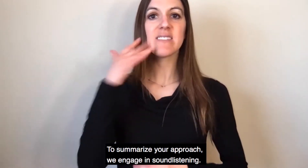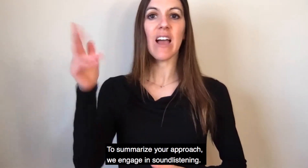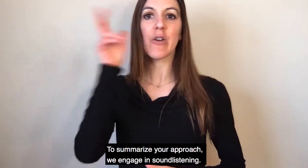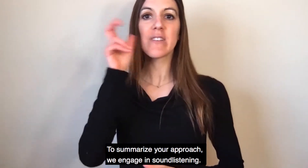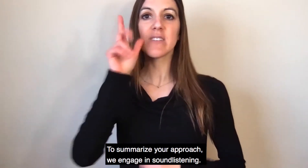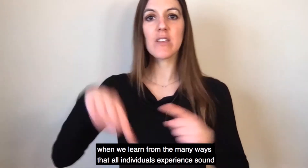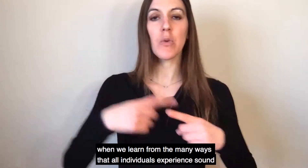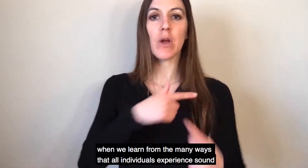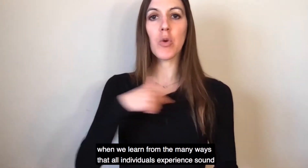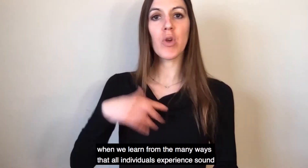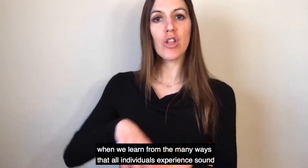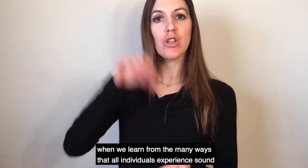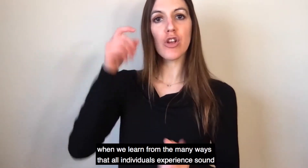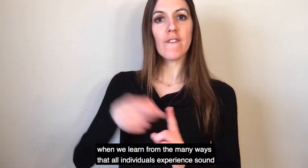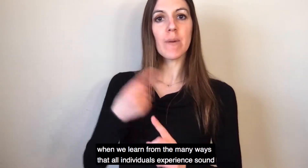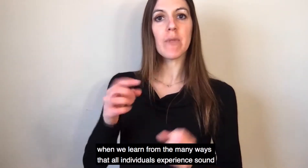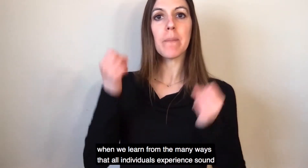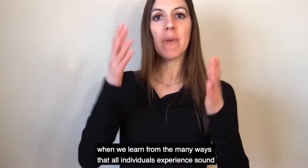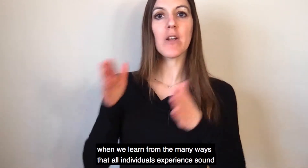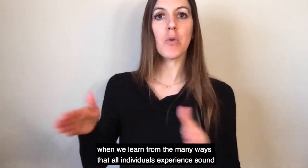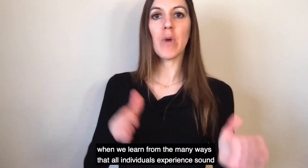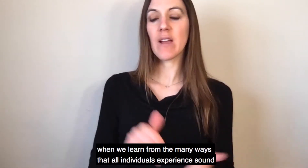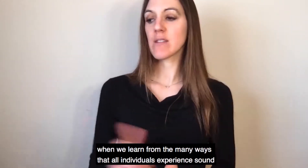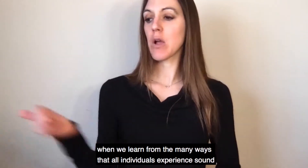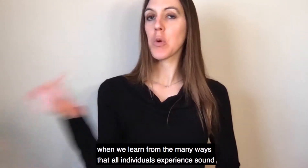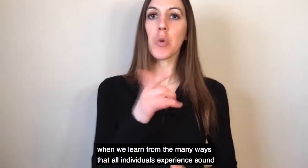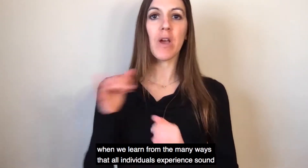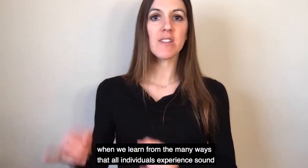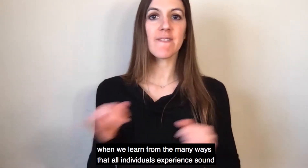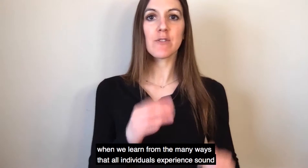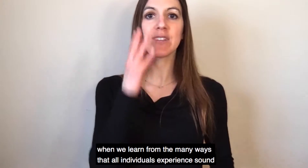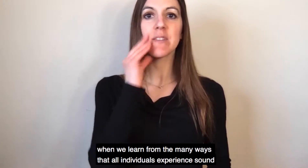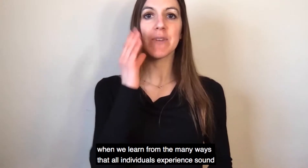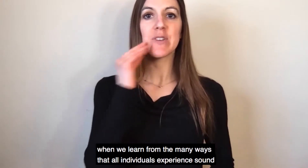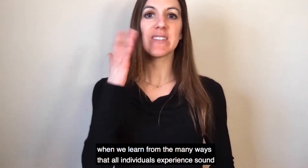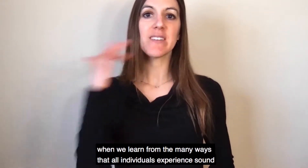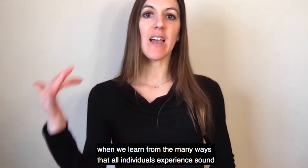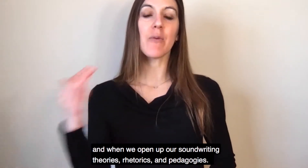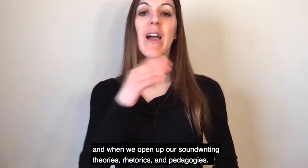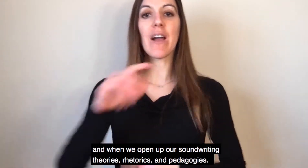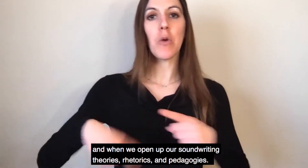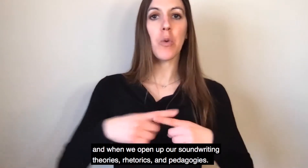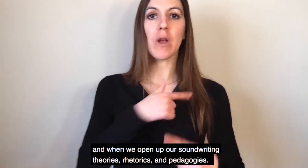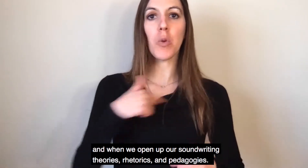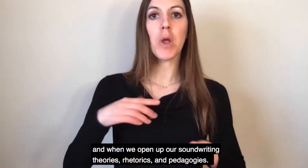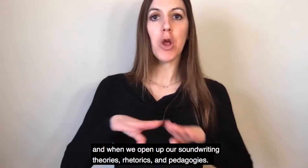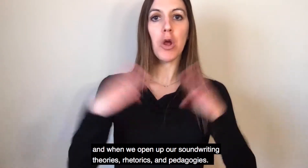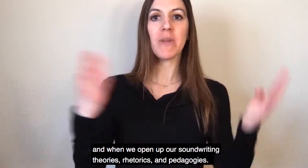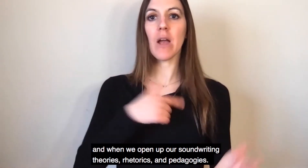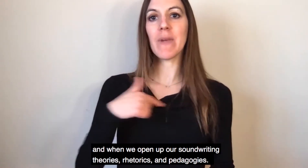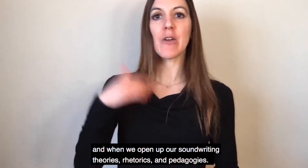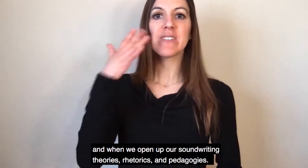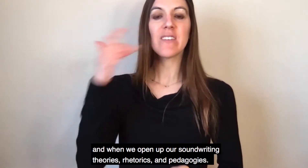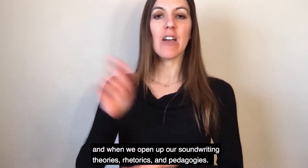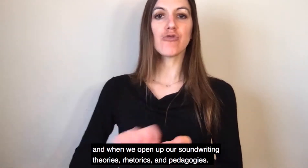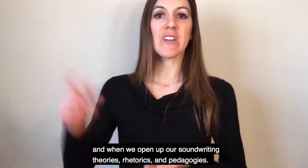sound listening when we learn from the many ways that all individuals experience sound, and when we open up our sound writing theories,